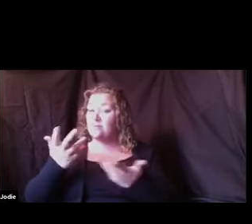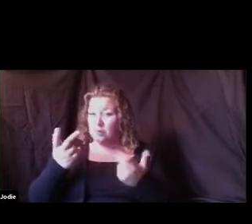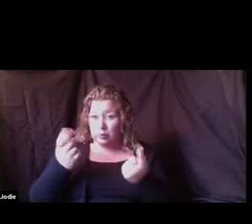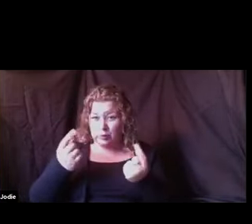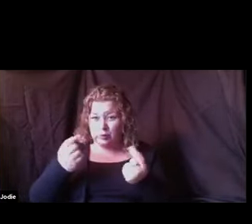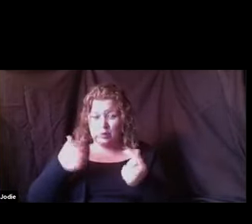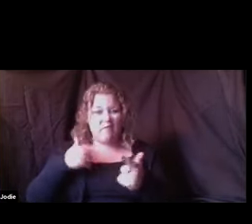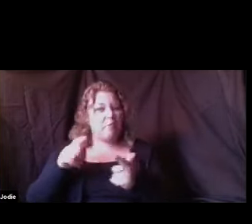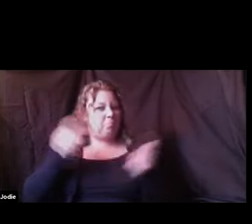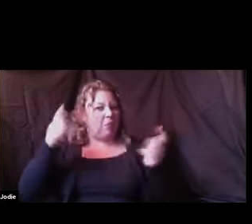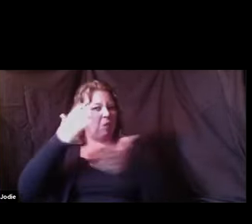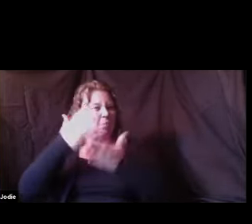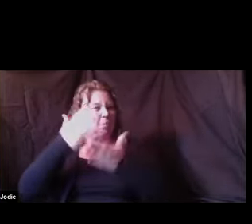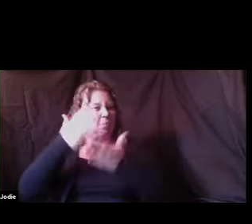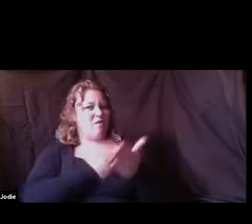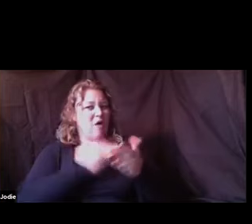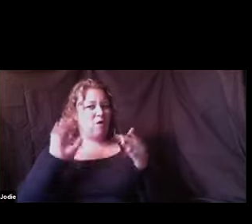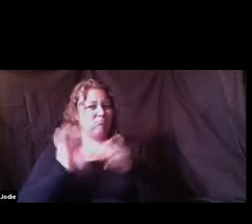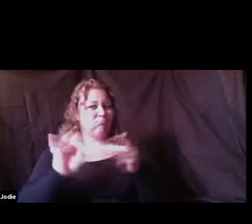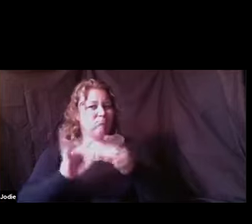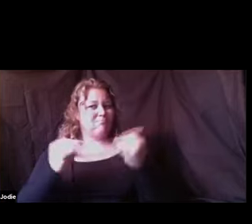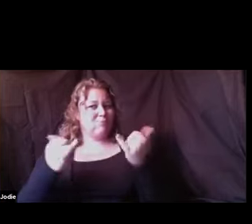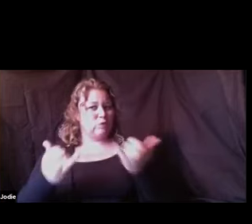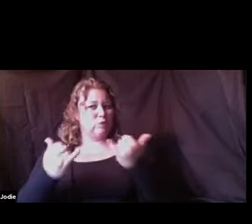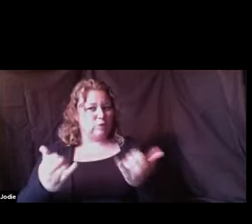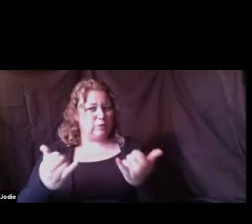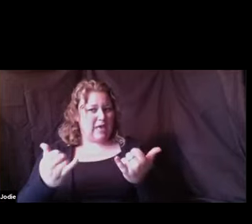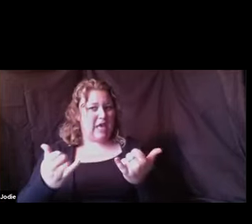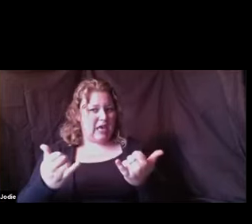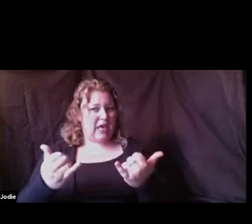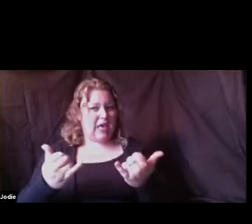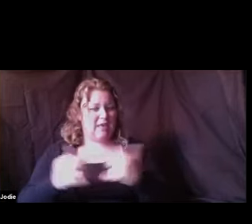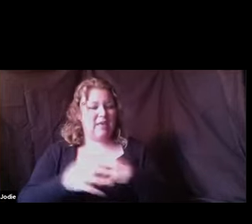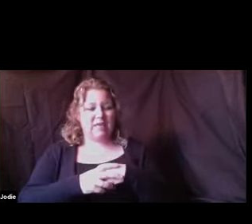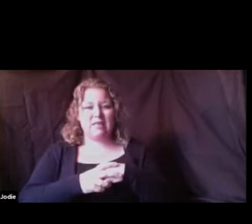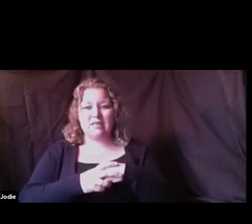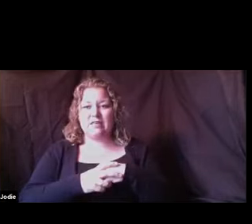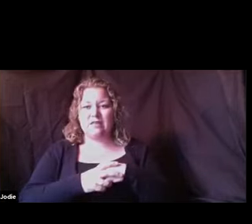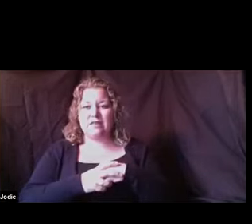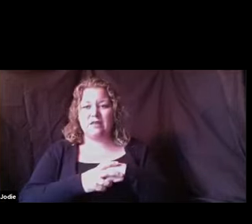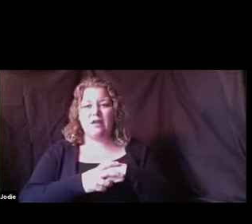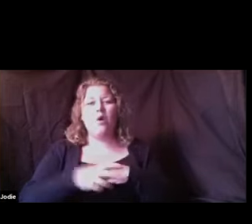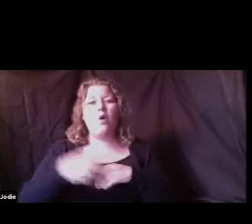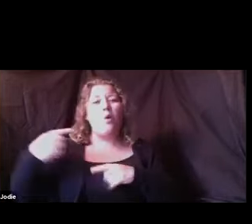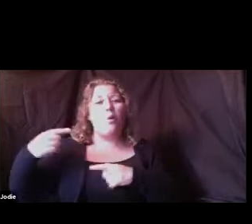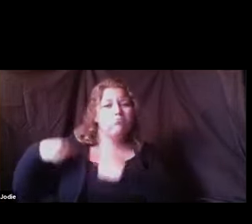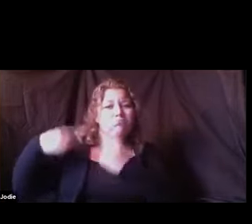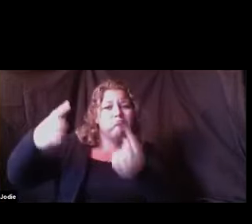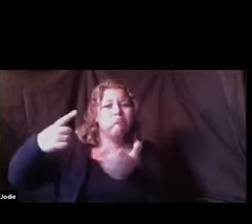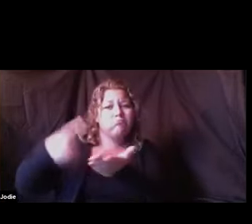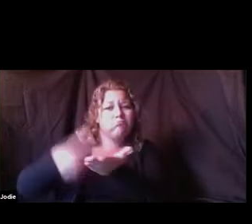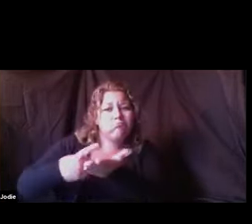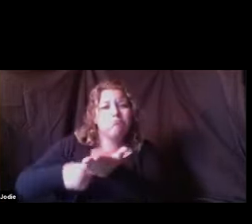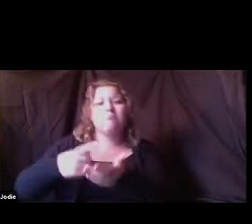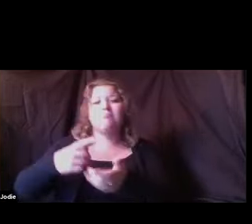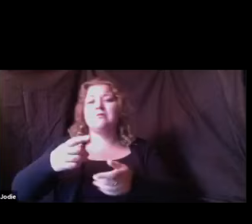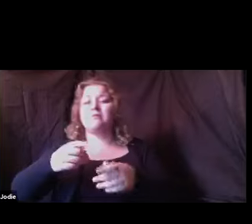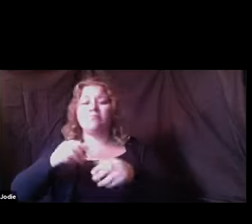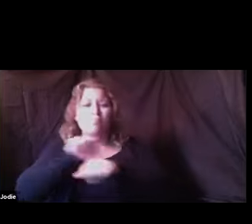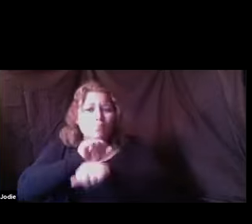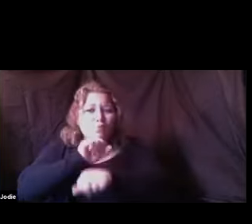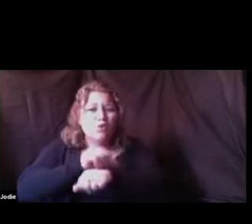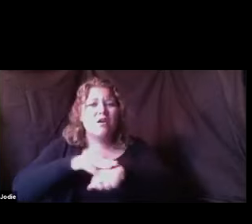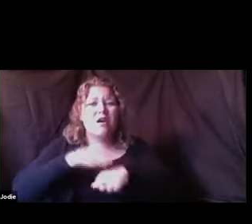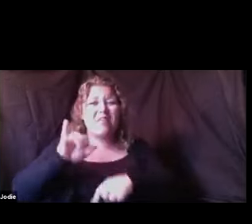today. And we have been working very hard on a a dashboard that will